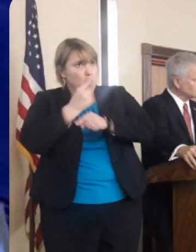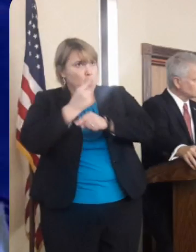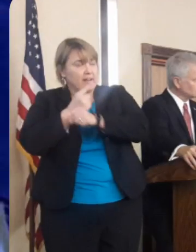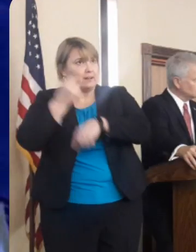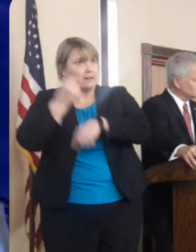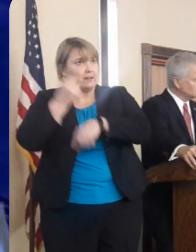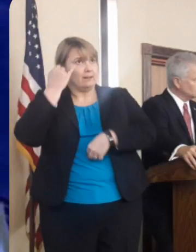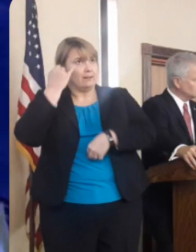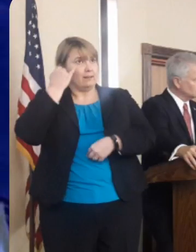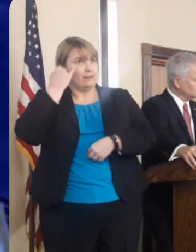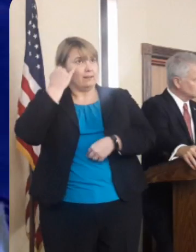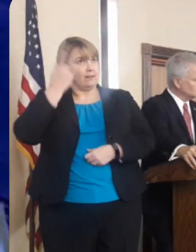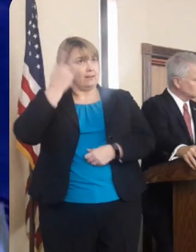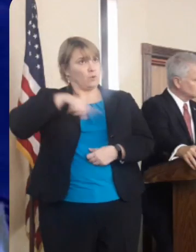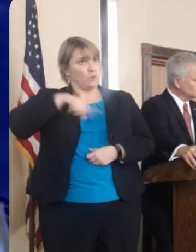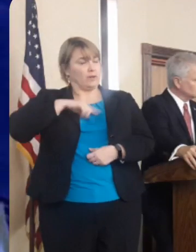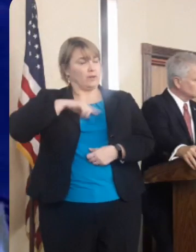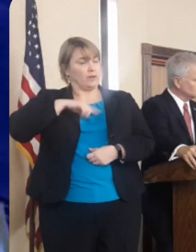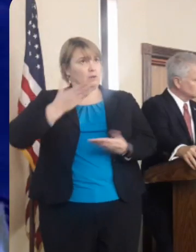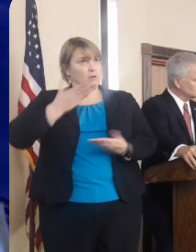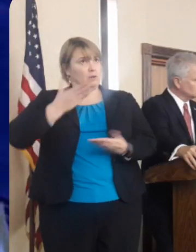voice vote? Is that normal?